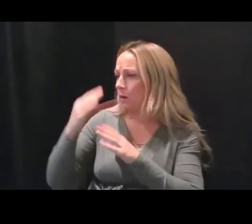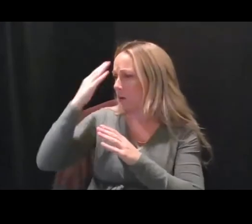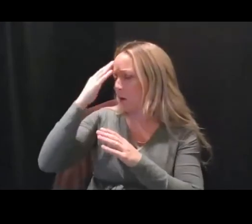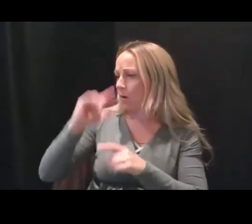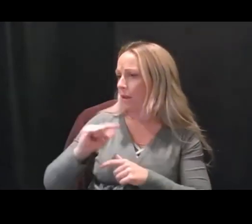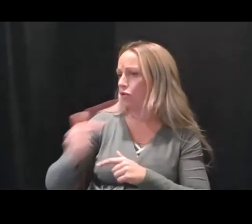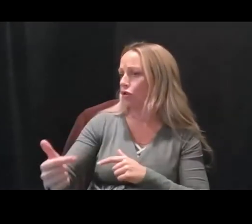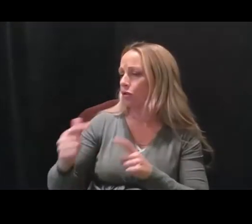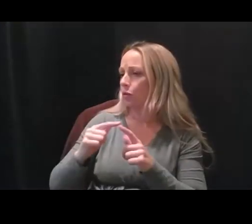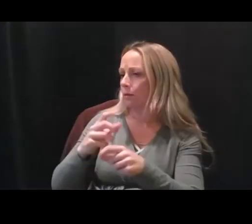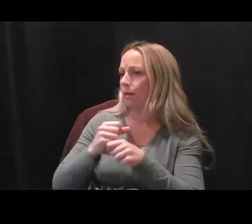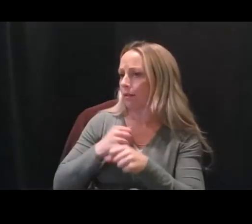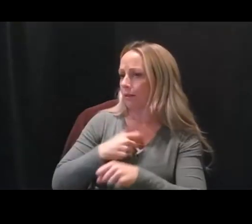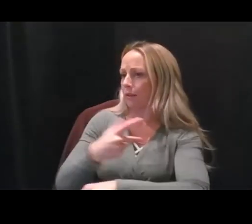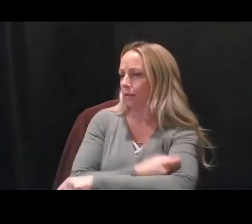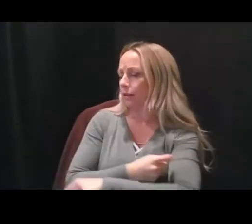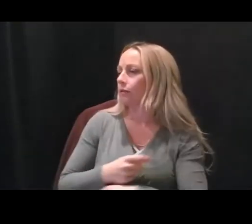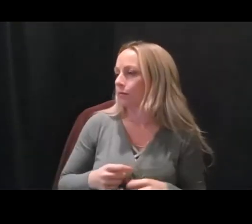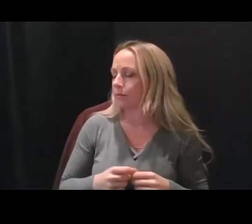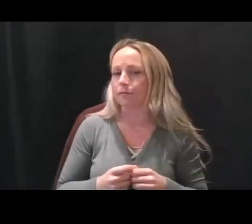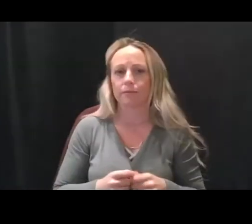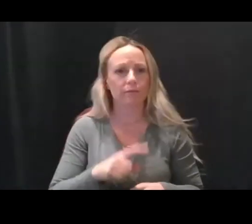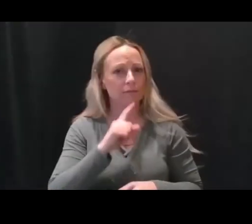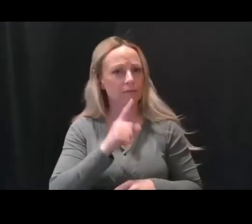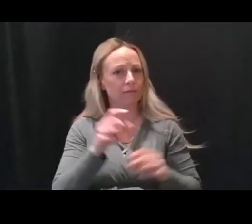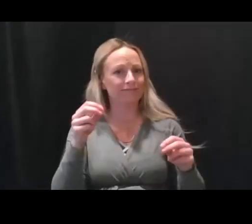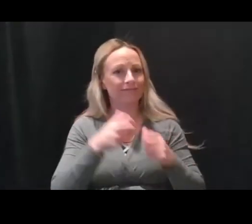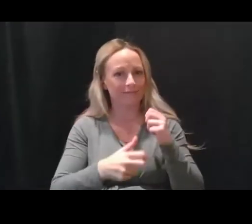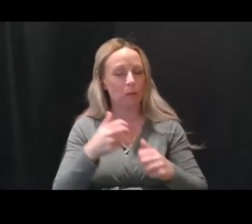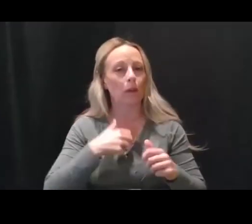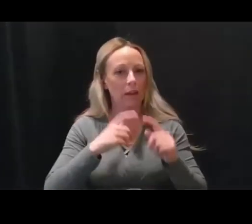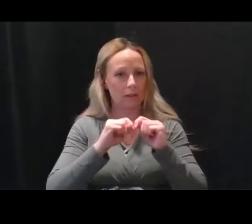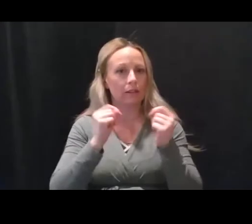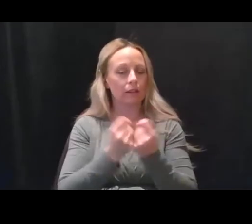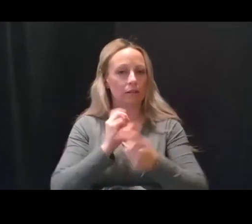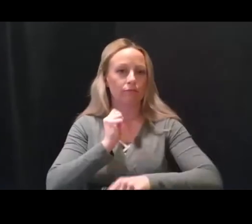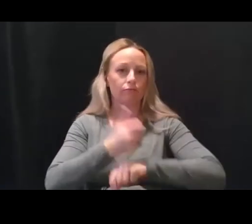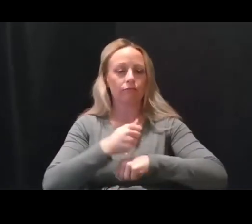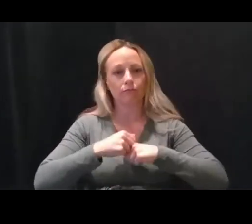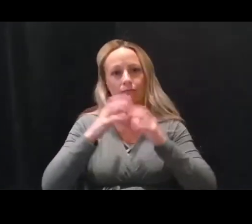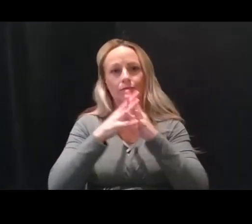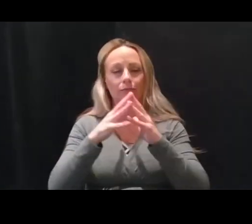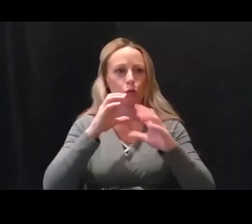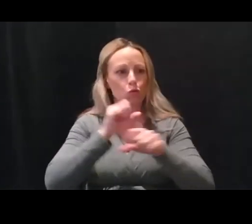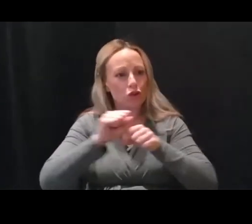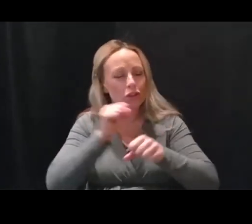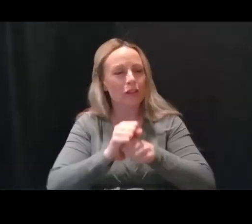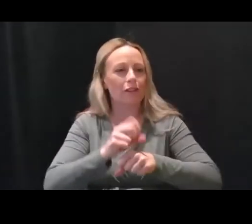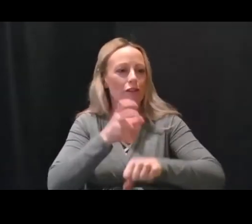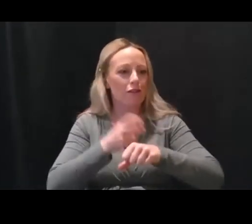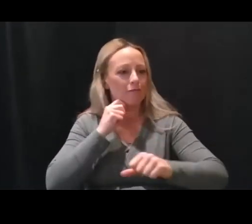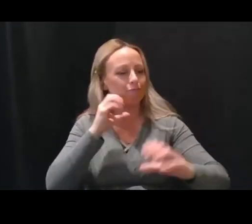to get the vaccine? Sure. So we do have a team in place working hard to communicate this